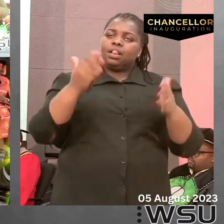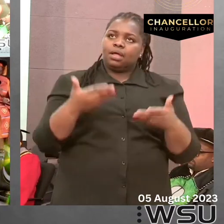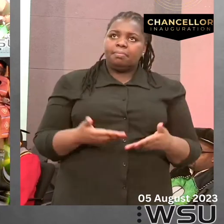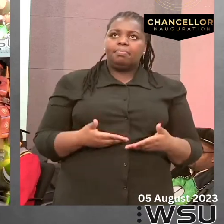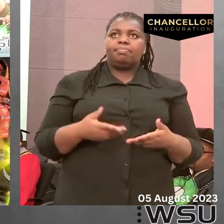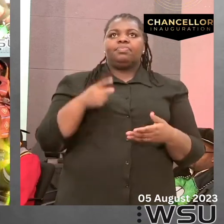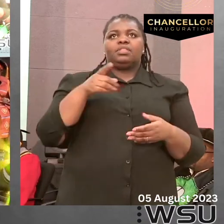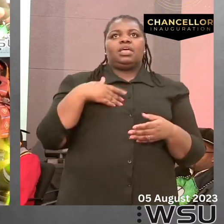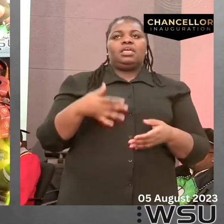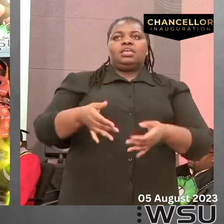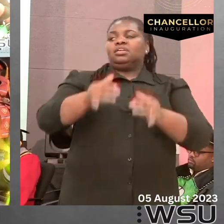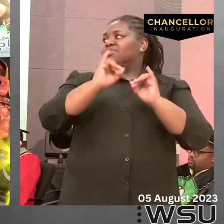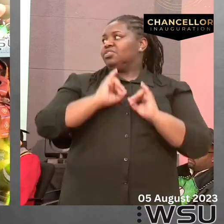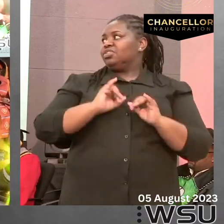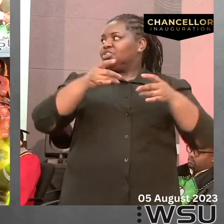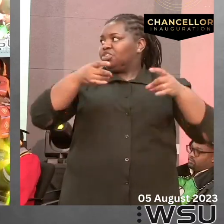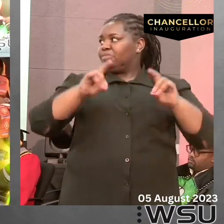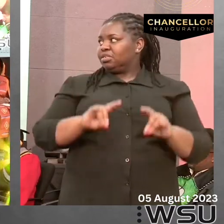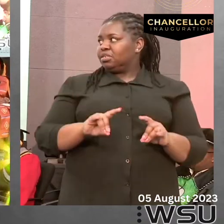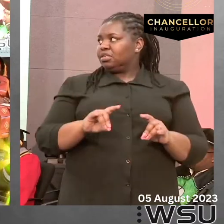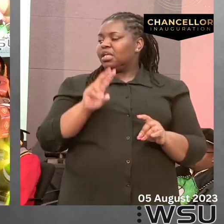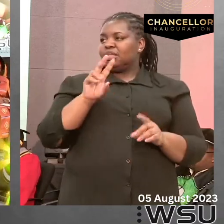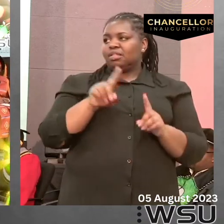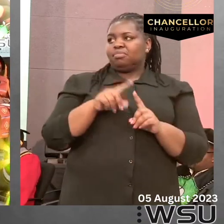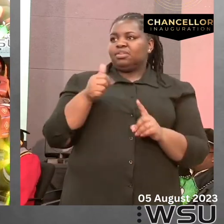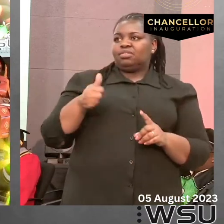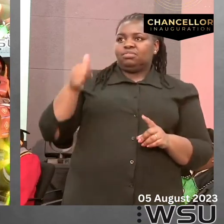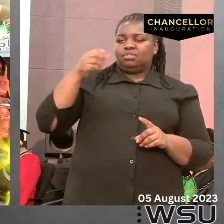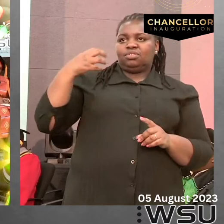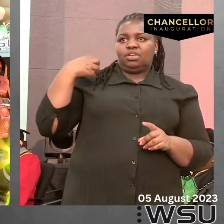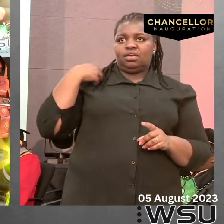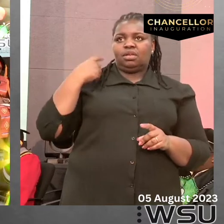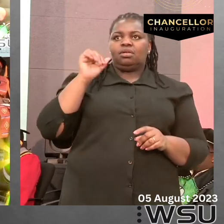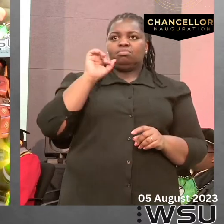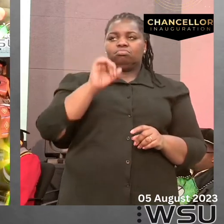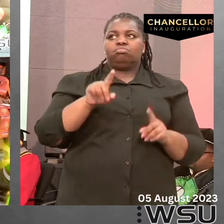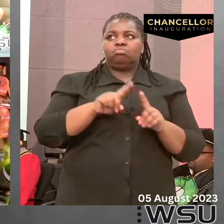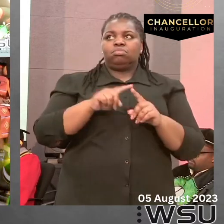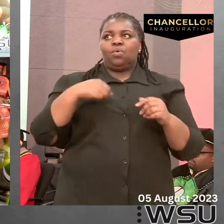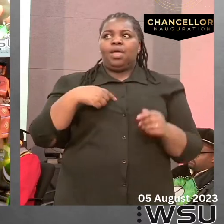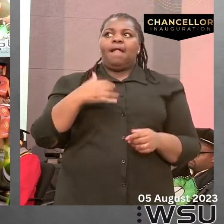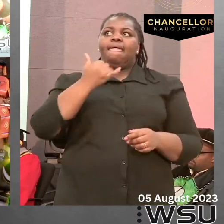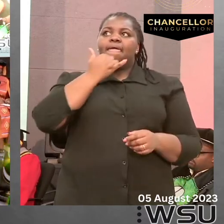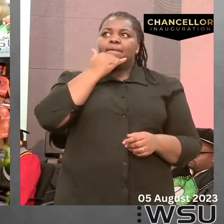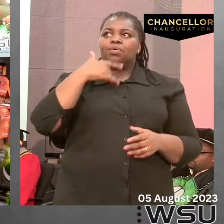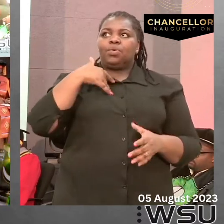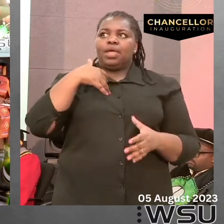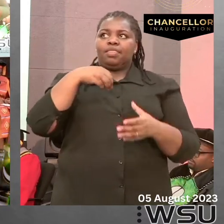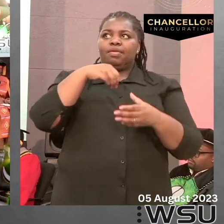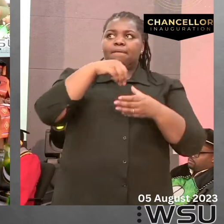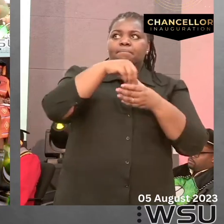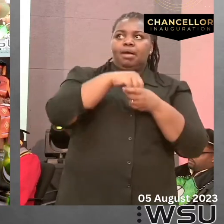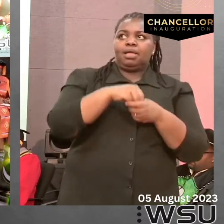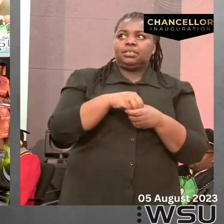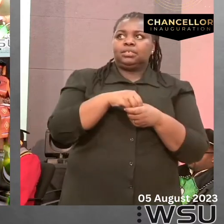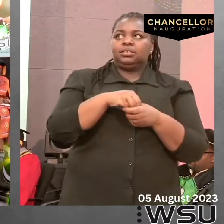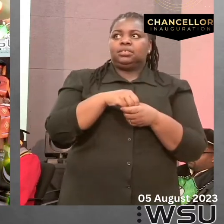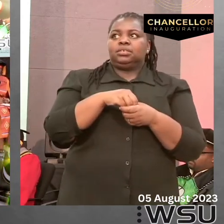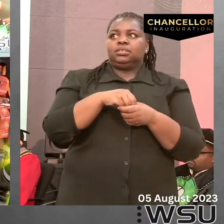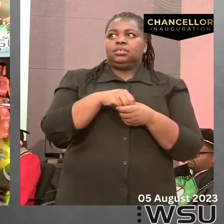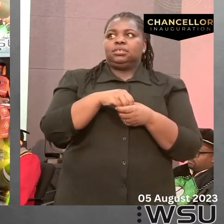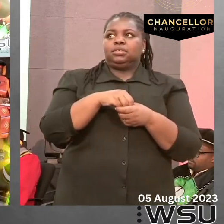We welcome the invitation, Chairperson and the VC, and we are happy that we are part of